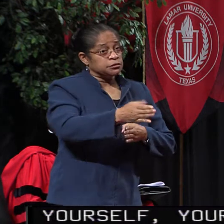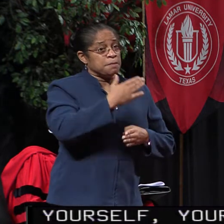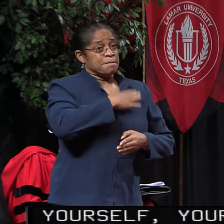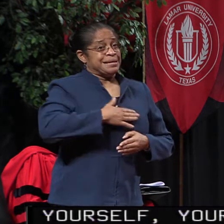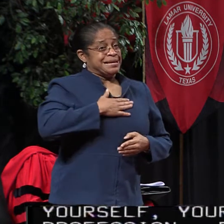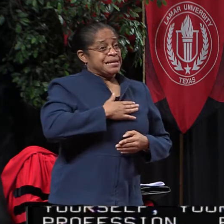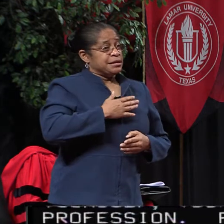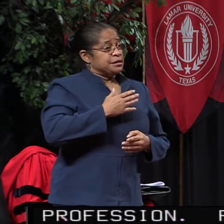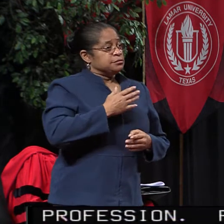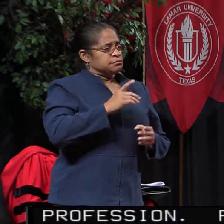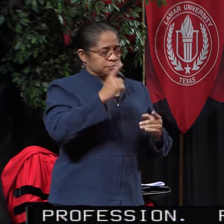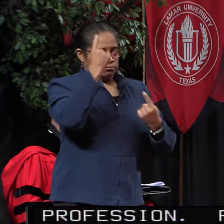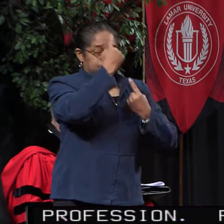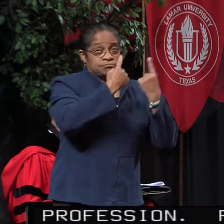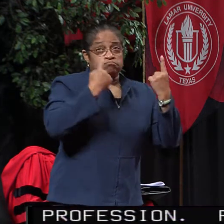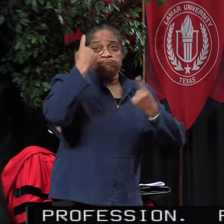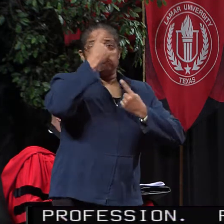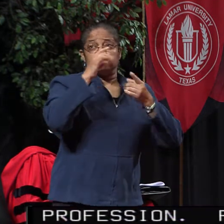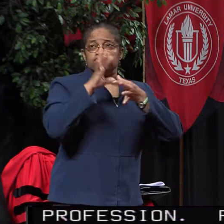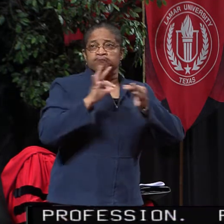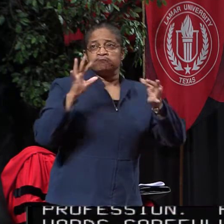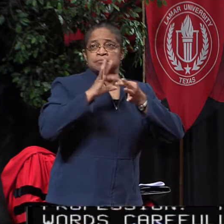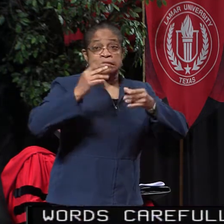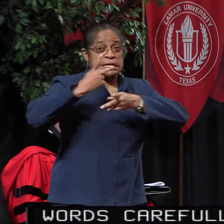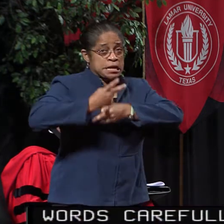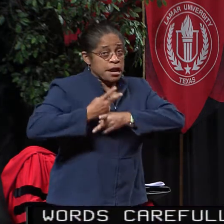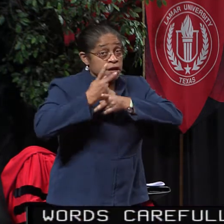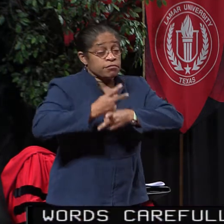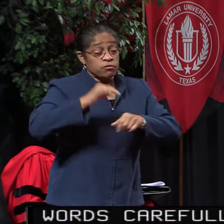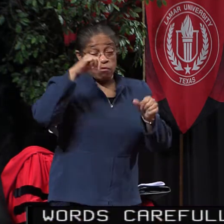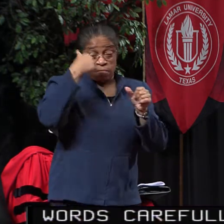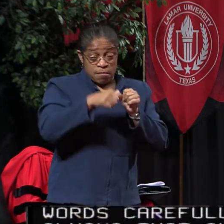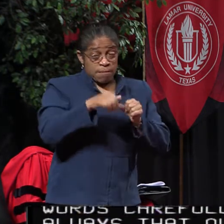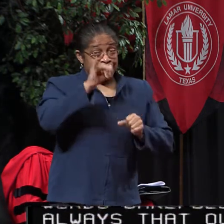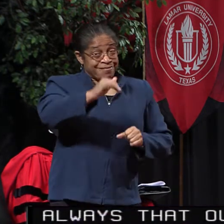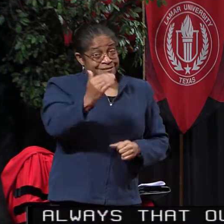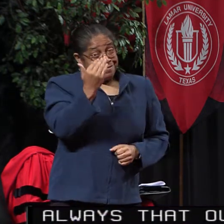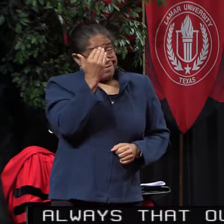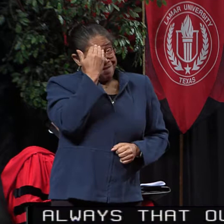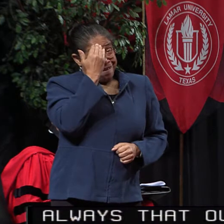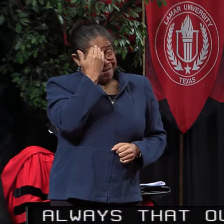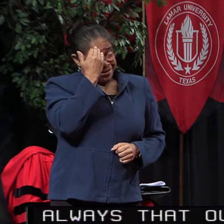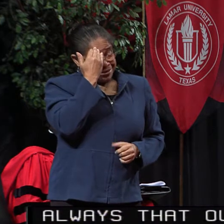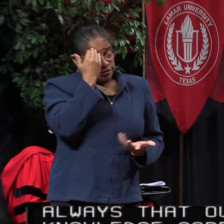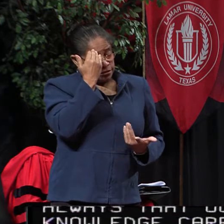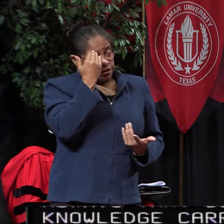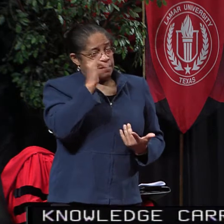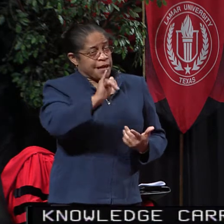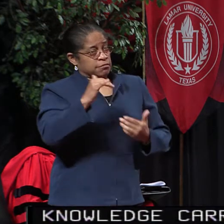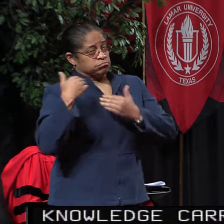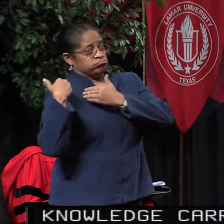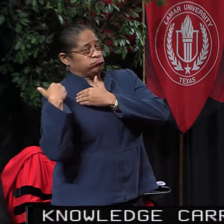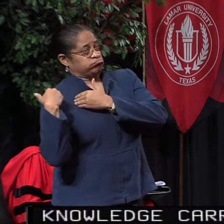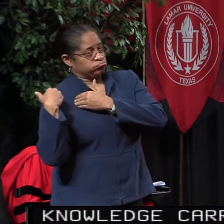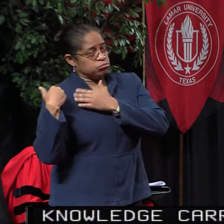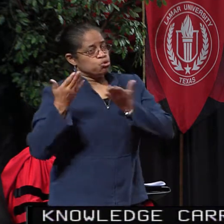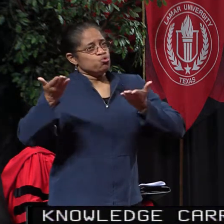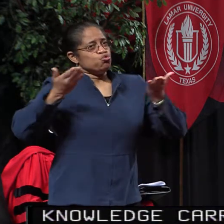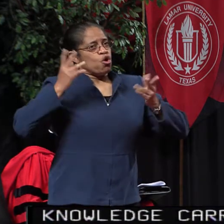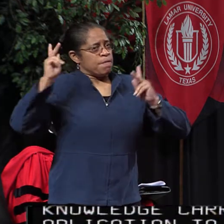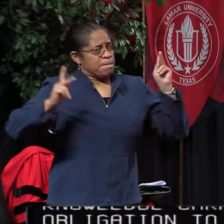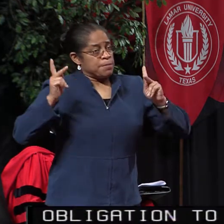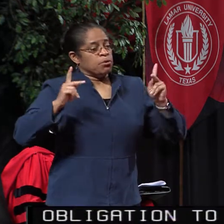consider the words carefully, and remember always that our engineering knowledge carries with it the obligation to serve humanity with